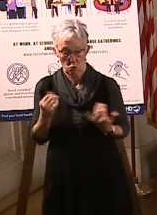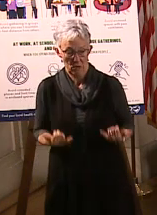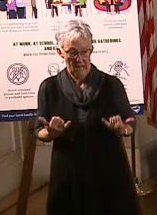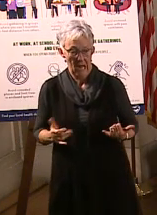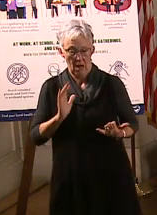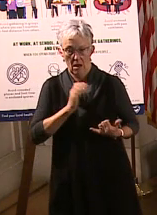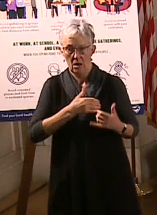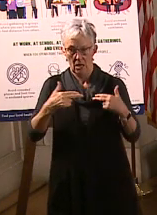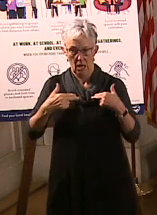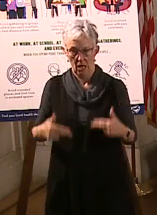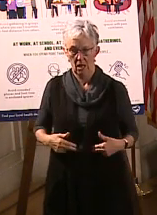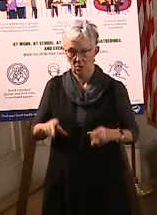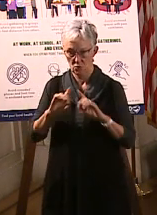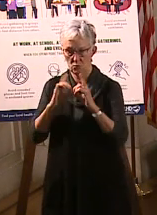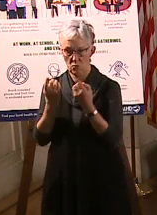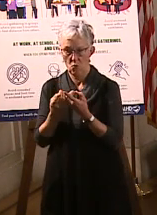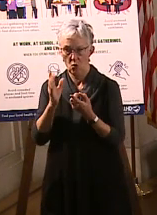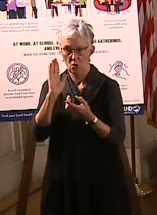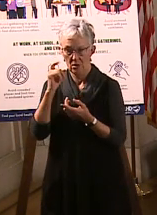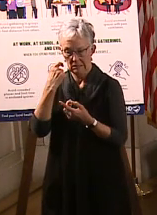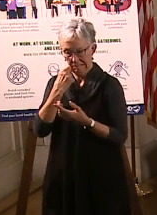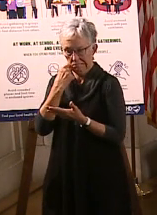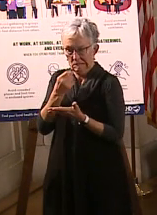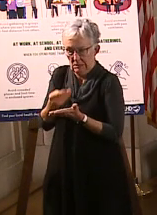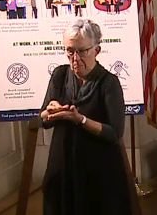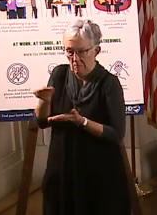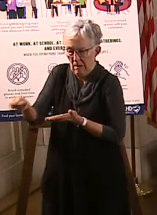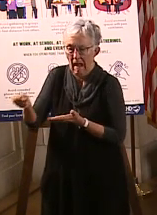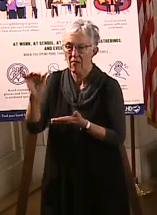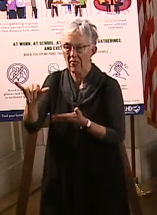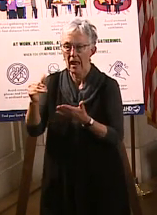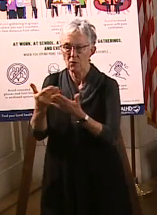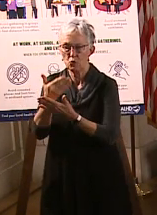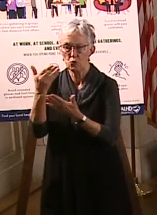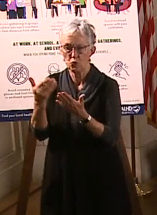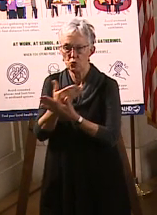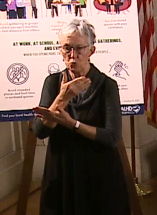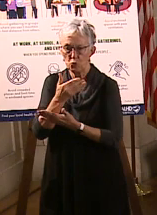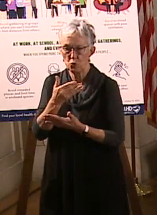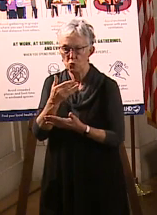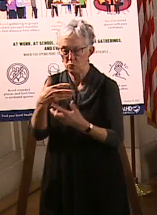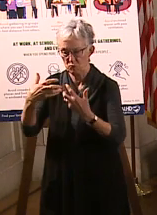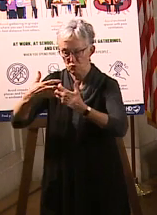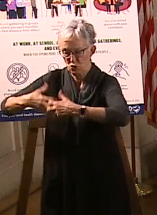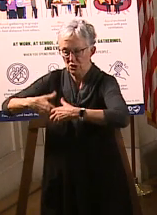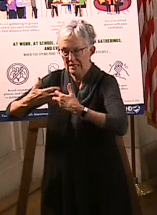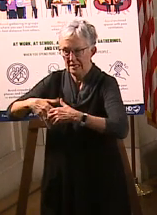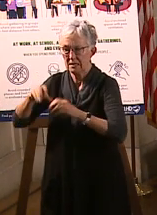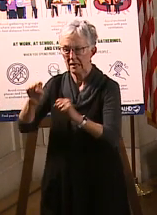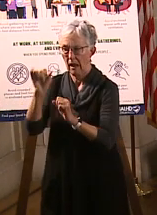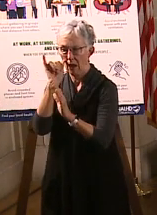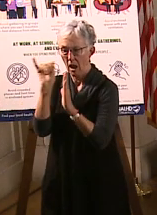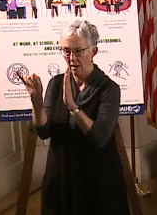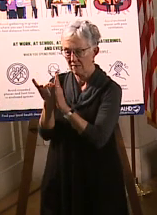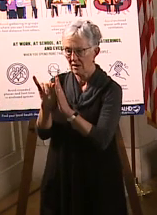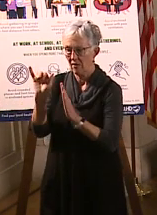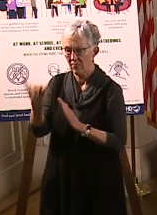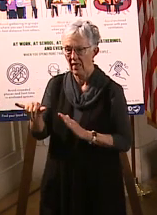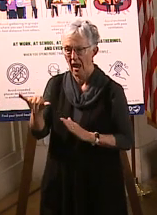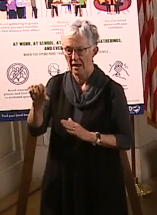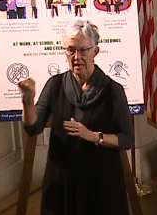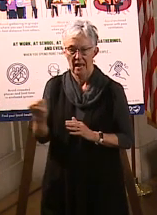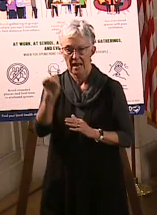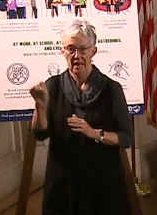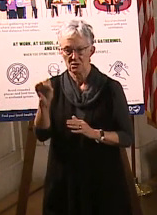and running fairly soon, this S-gene drop-off platform, this Thermo Fisher platform of testing for